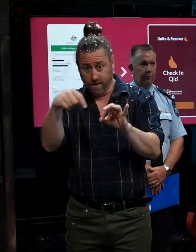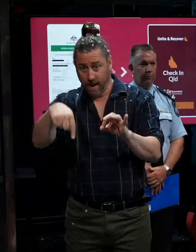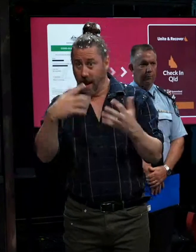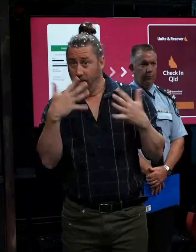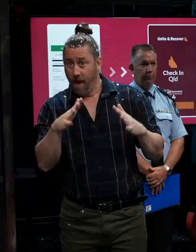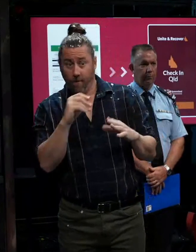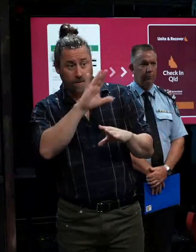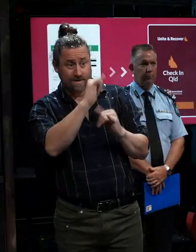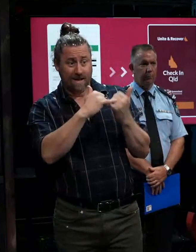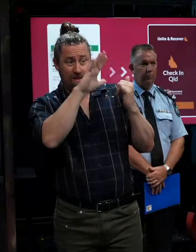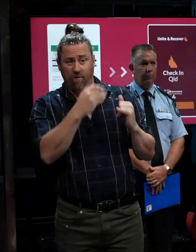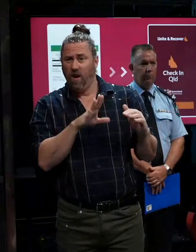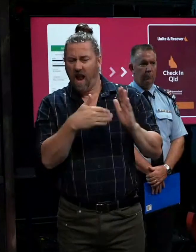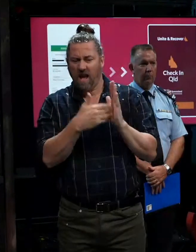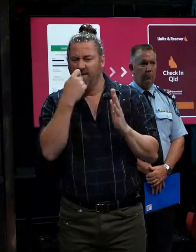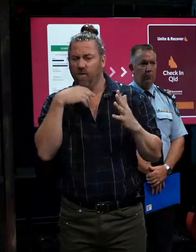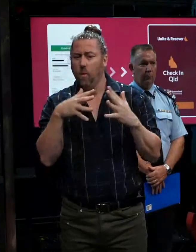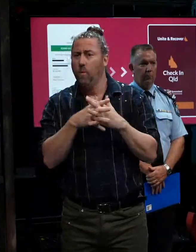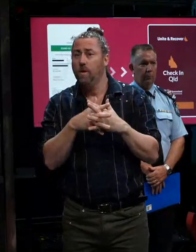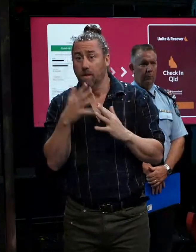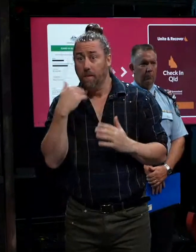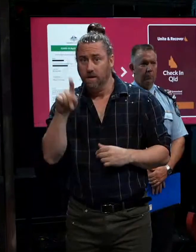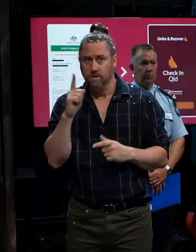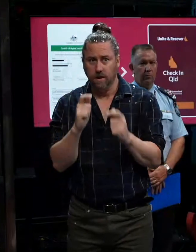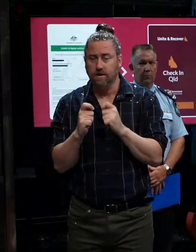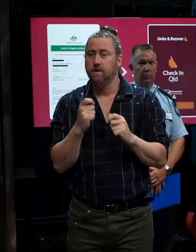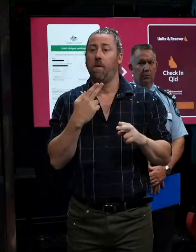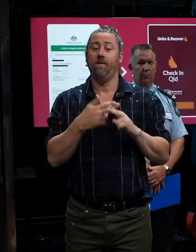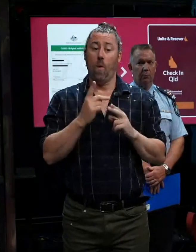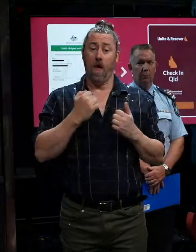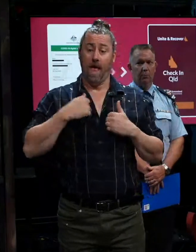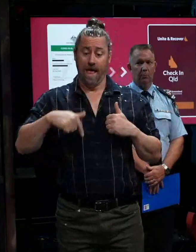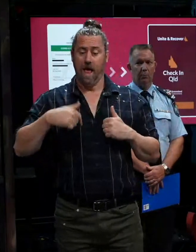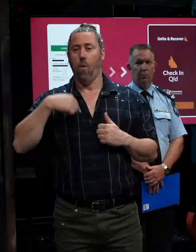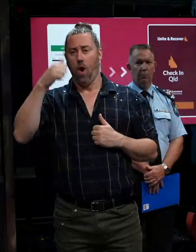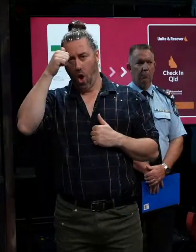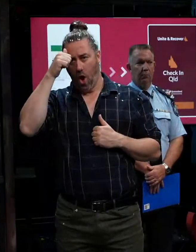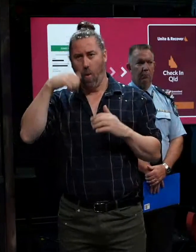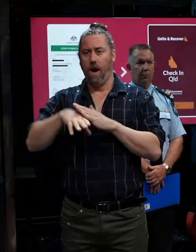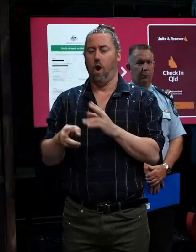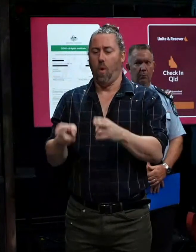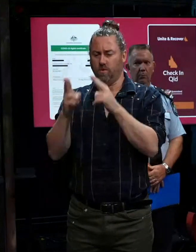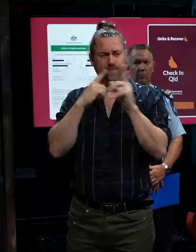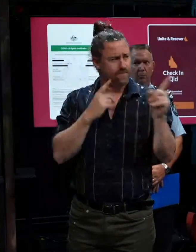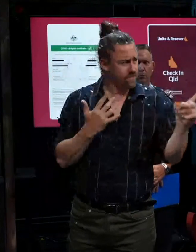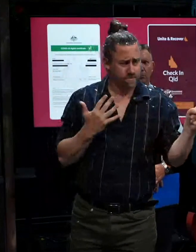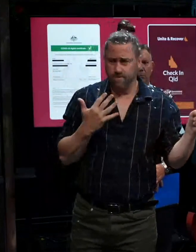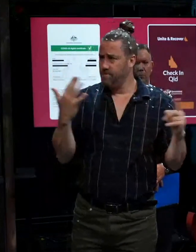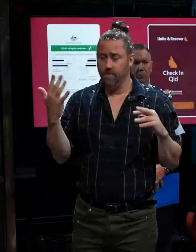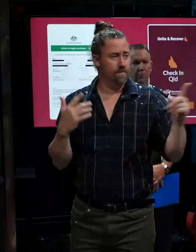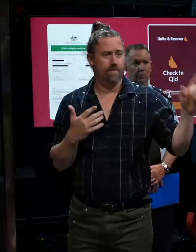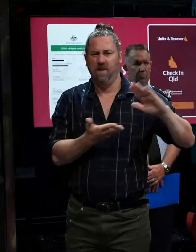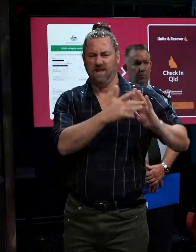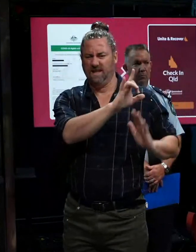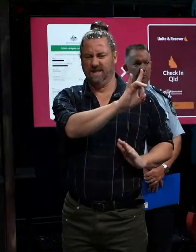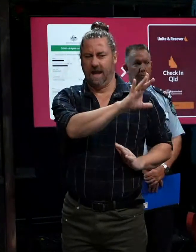that. But at this stage, the names and numbers we've got are all in hotel quarantine that have come from those countries. How many are there? Tested positive? Less than